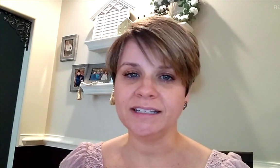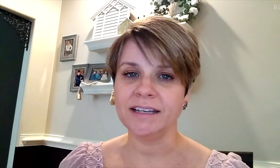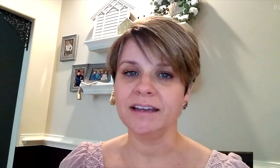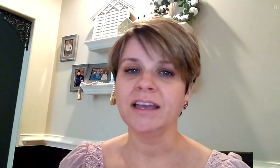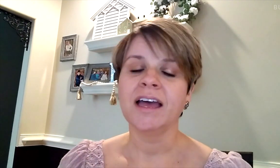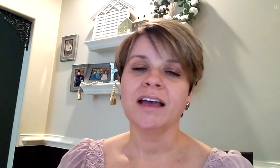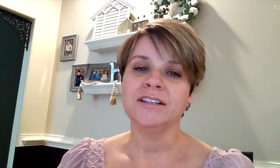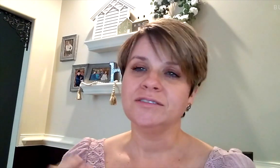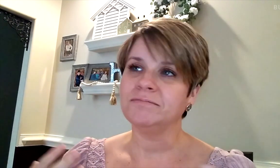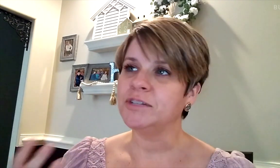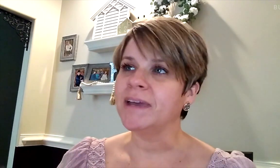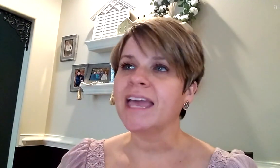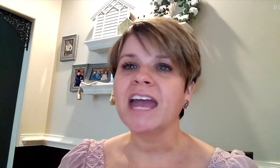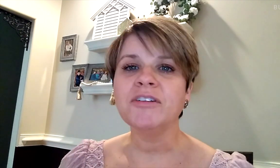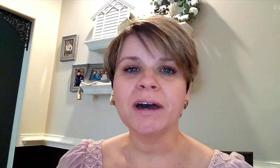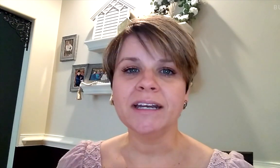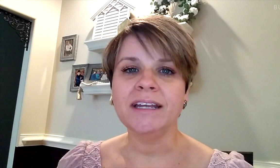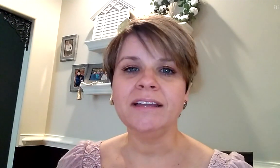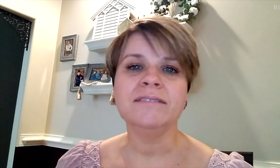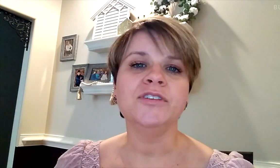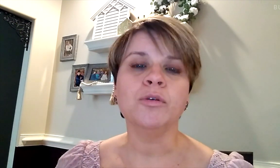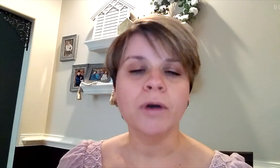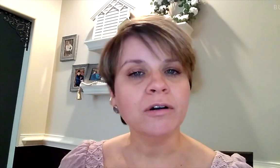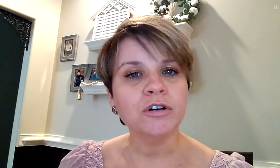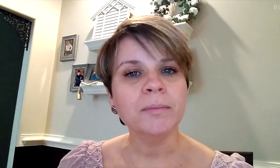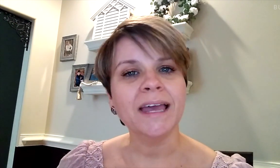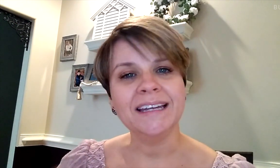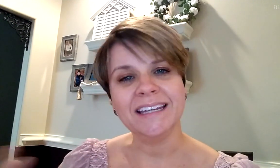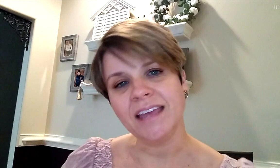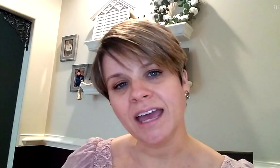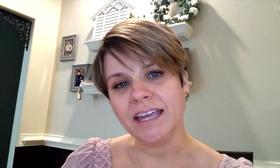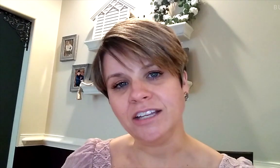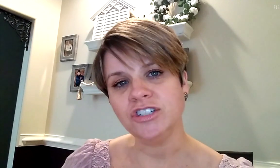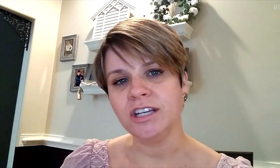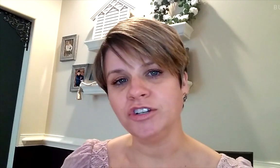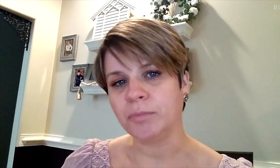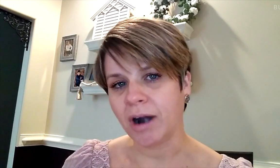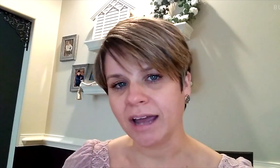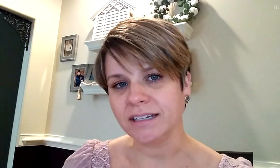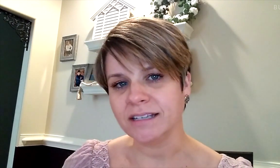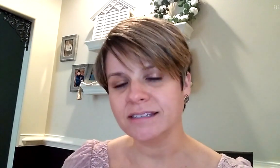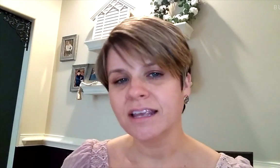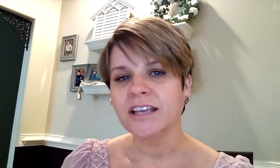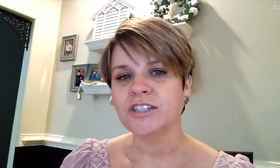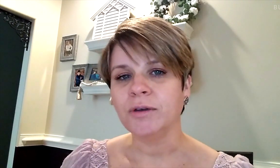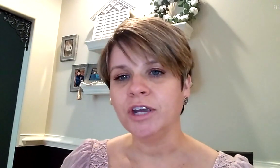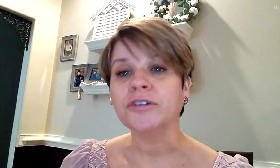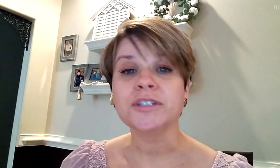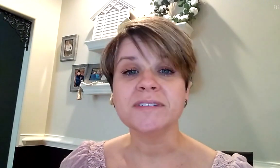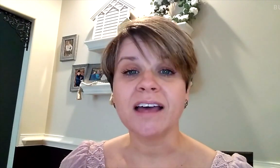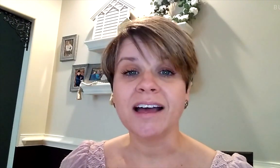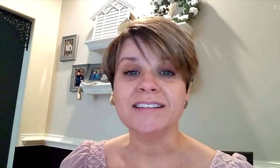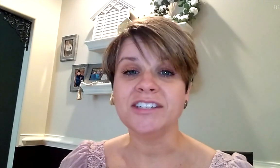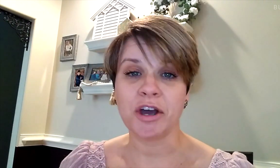idea to make everybody feel welcome and engaged in your practice. So here are some signs to help